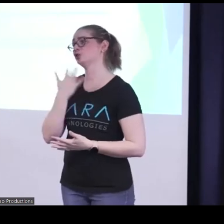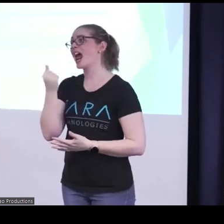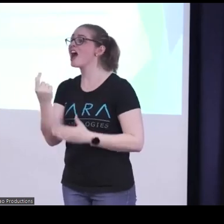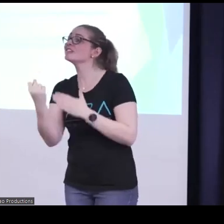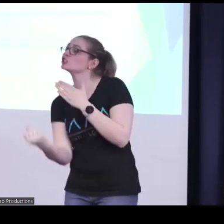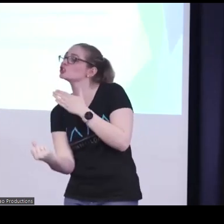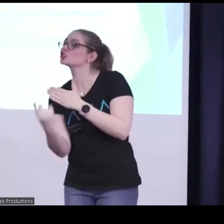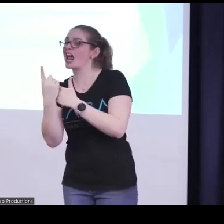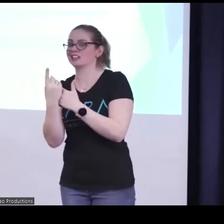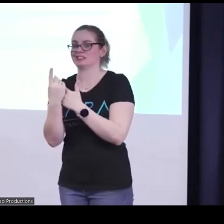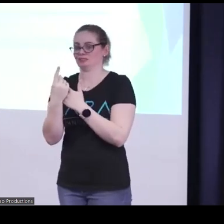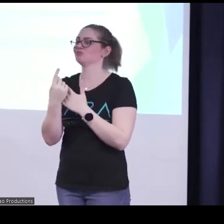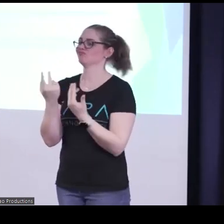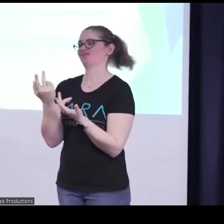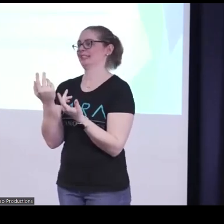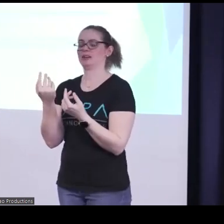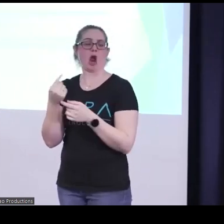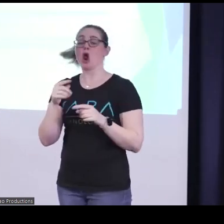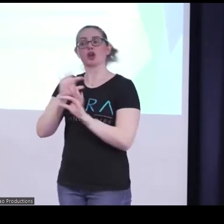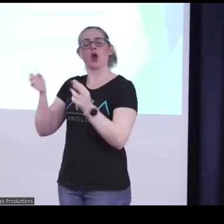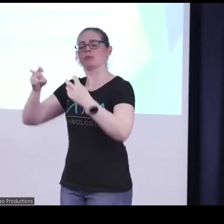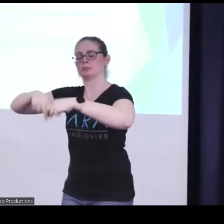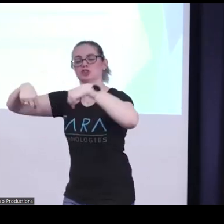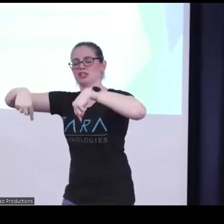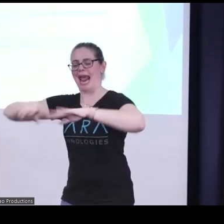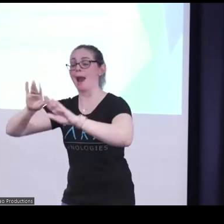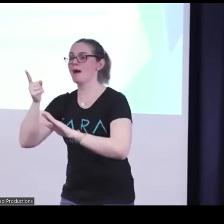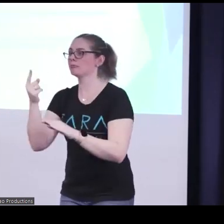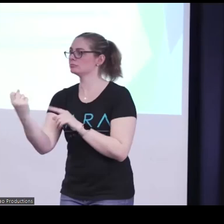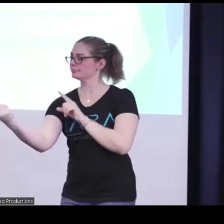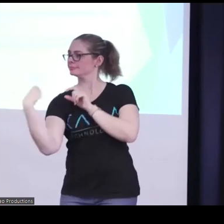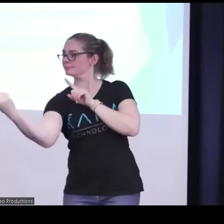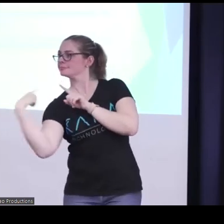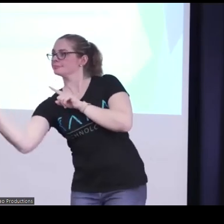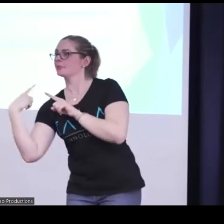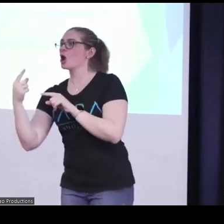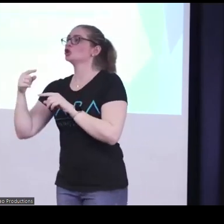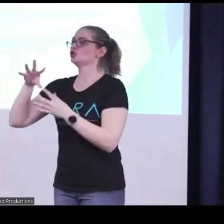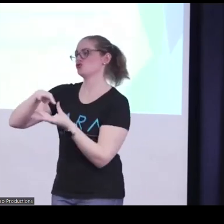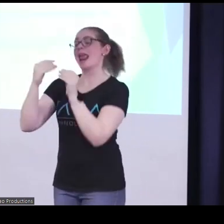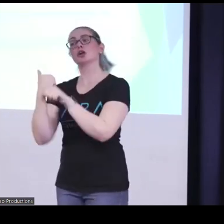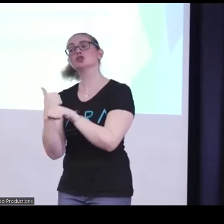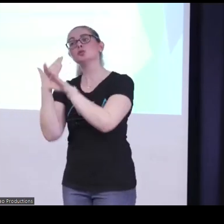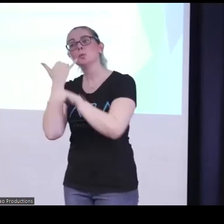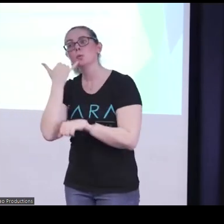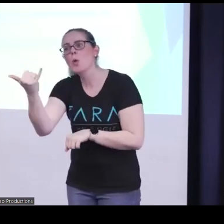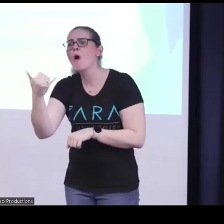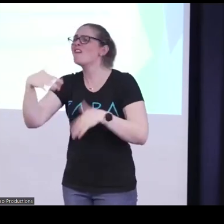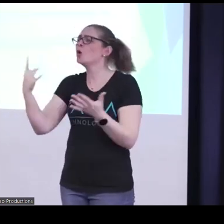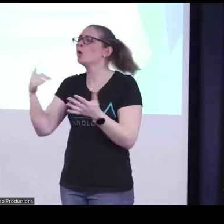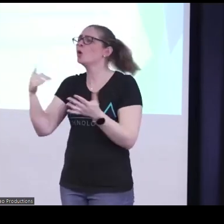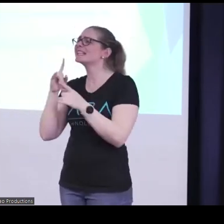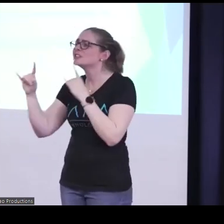And what I would really like to do would be to have the opportunity, not today, but if you want to send me through